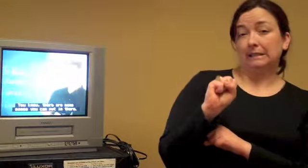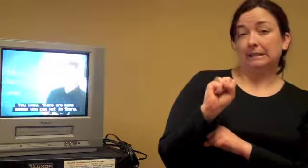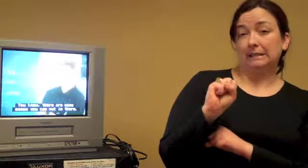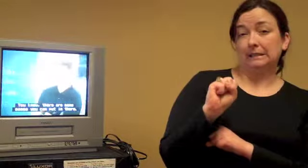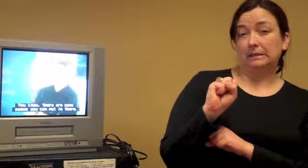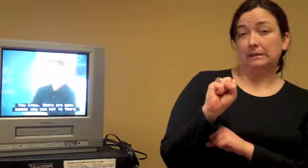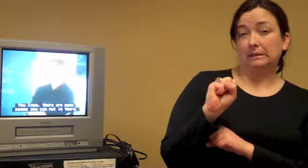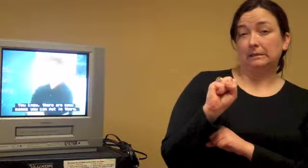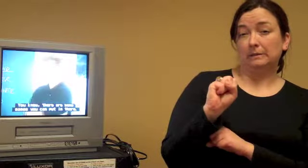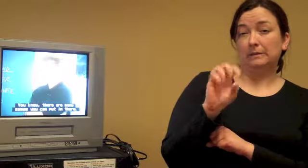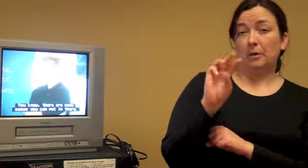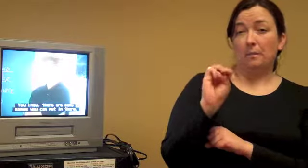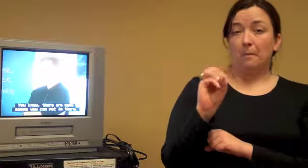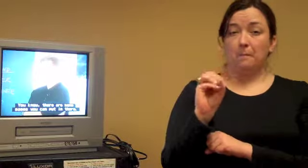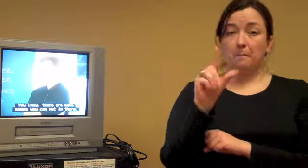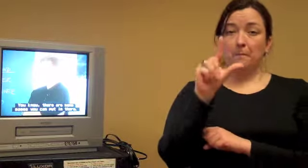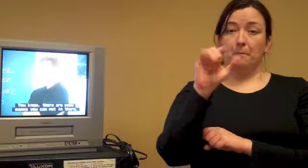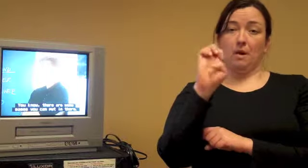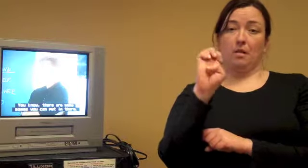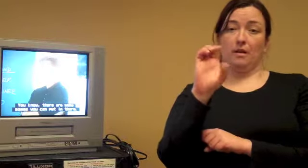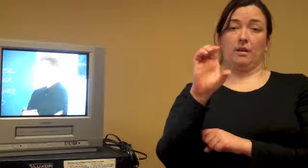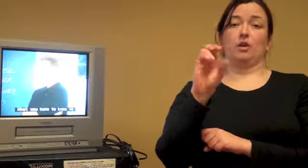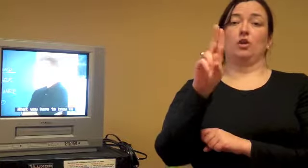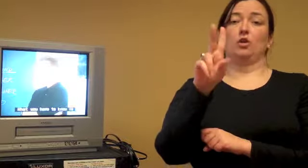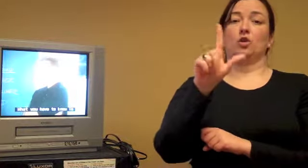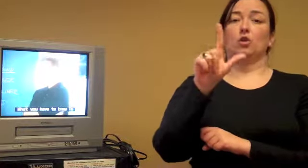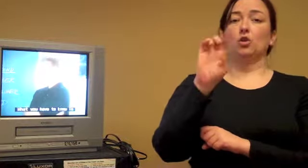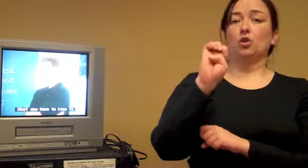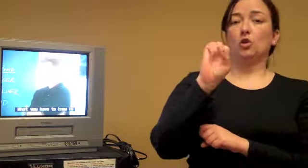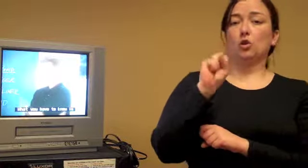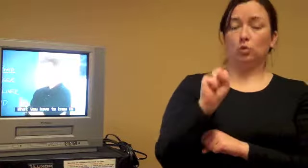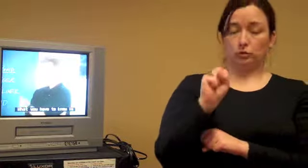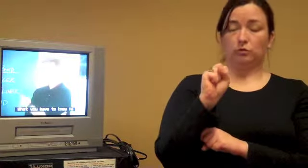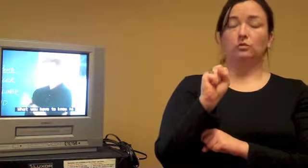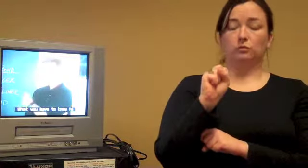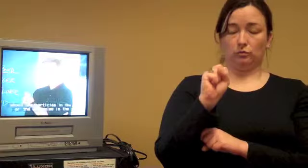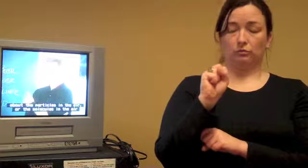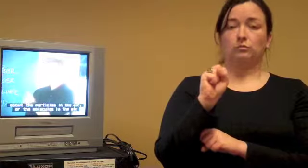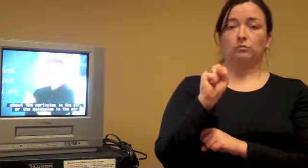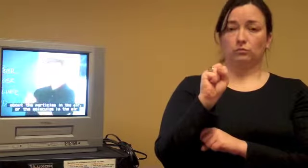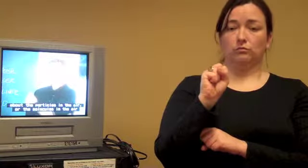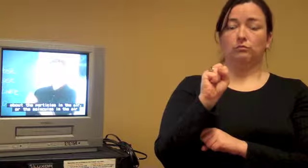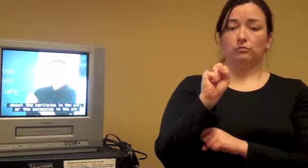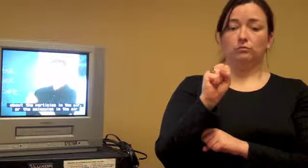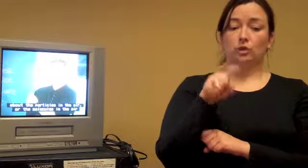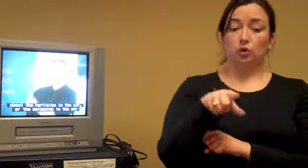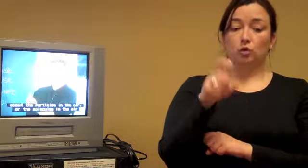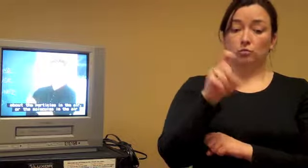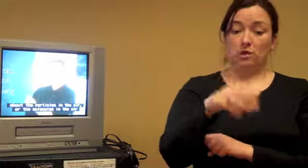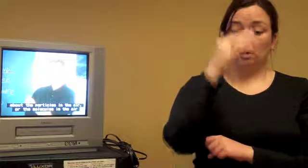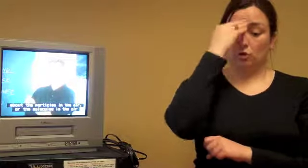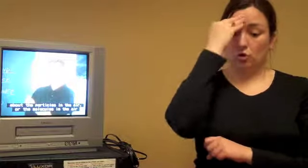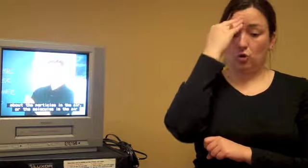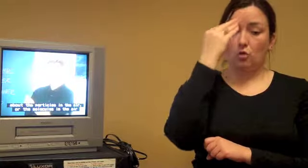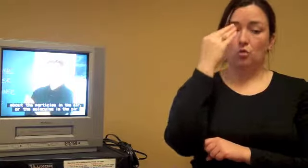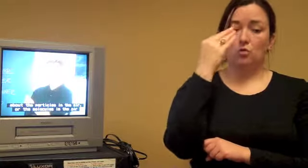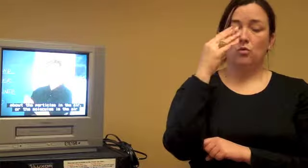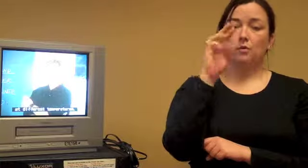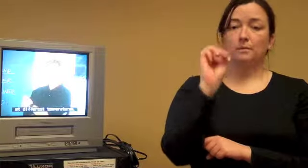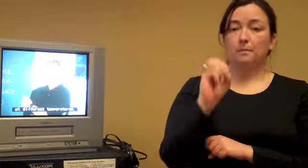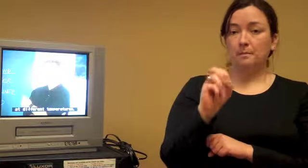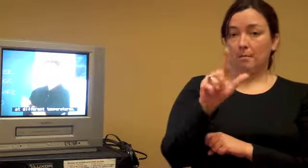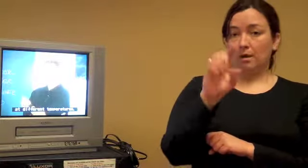There are many gases you can put in. What you have to know is about the particles in the air, or the molecules in